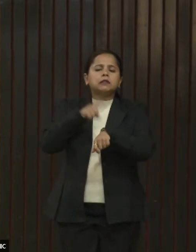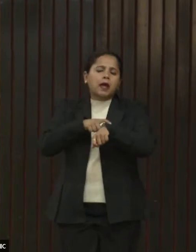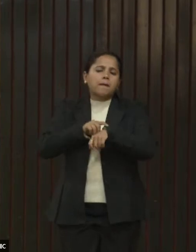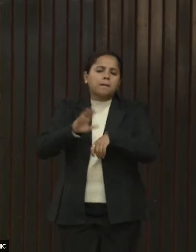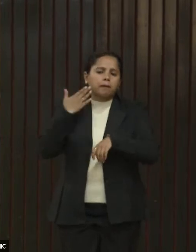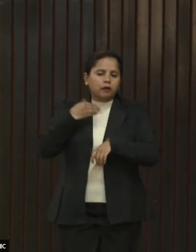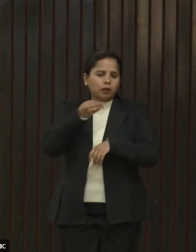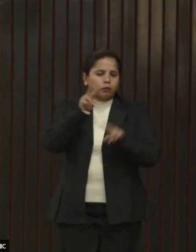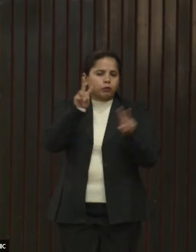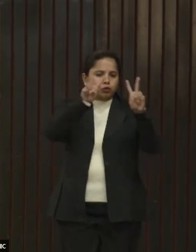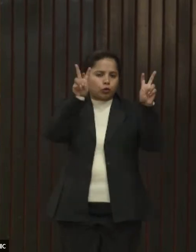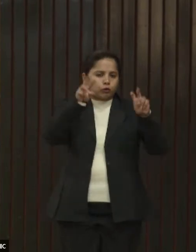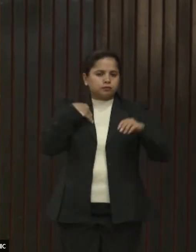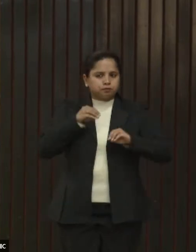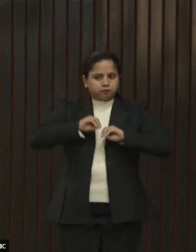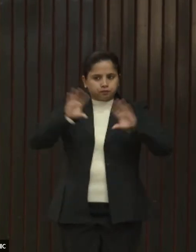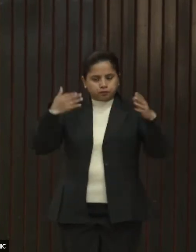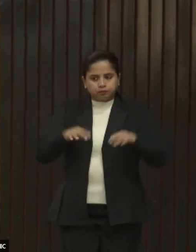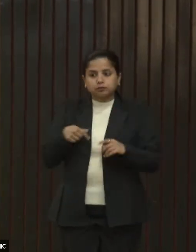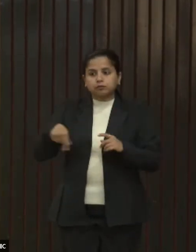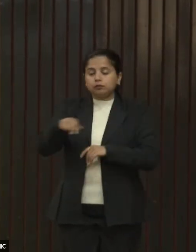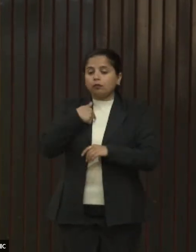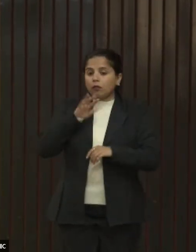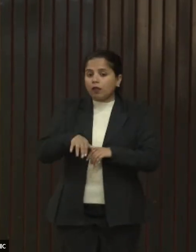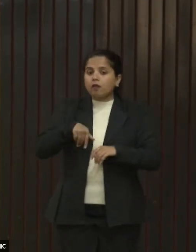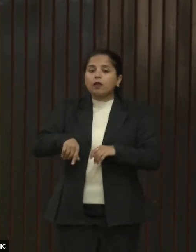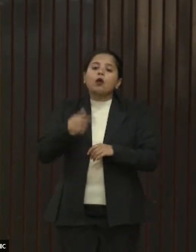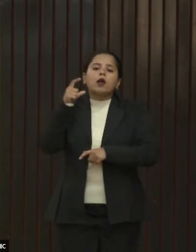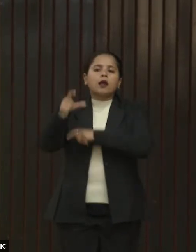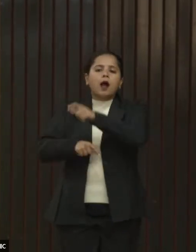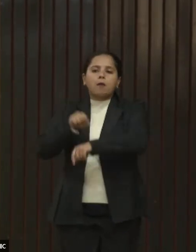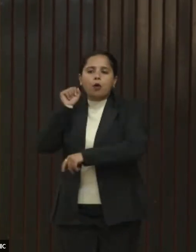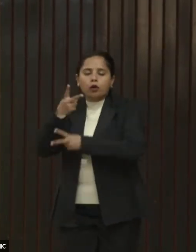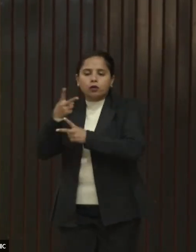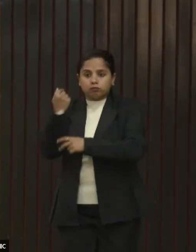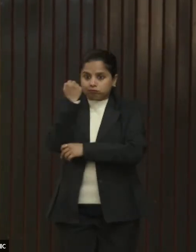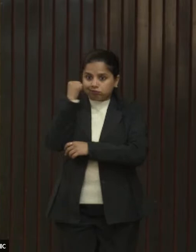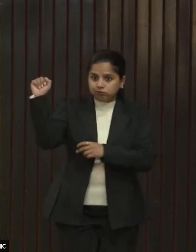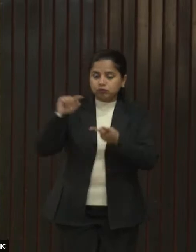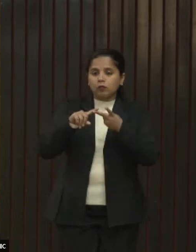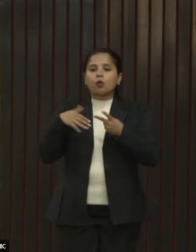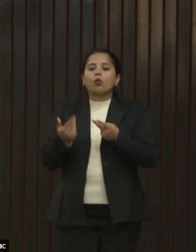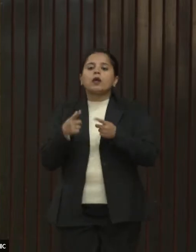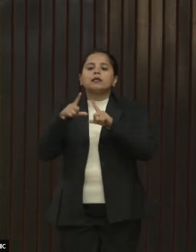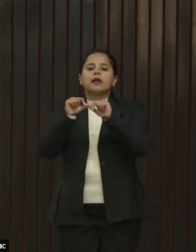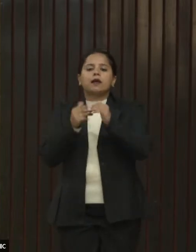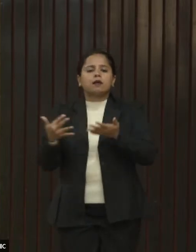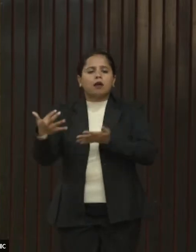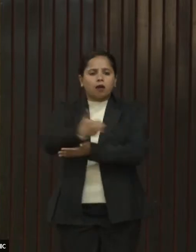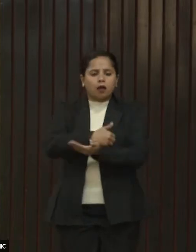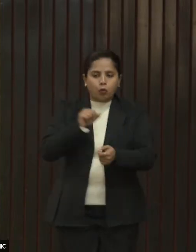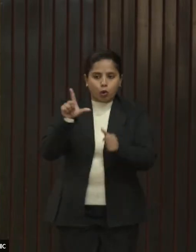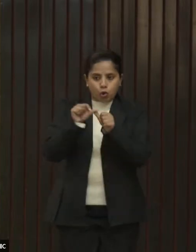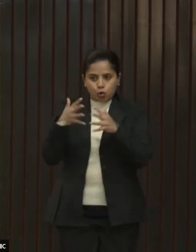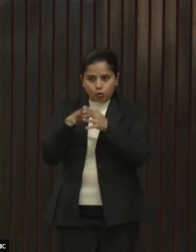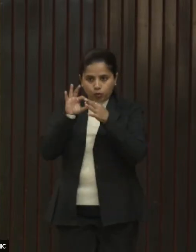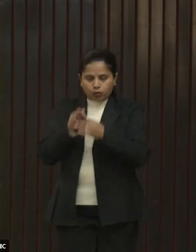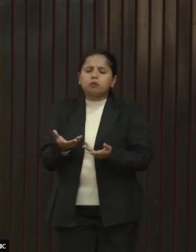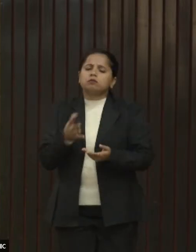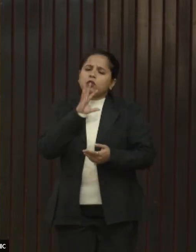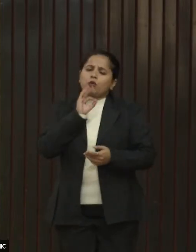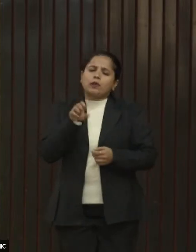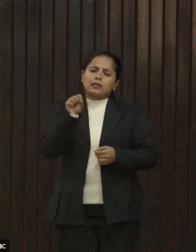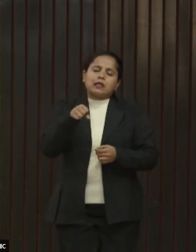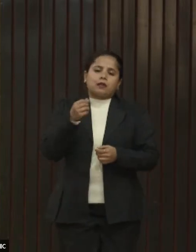particular themes. We've dealt with cooperative federalism. We've looked at law through the lens of data. We've, of course, you know, in the